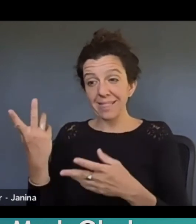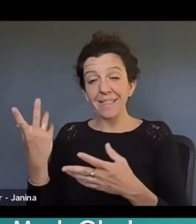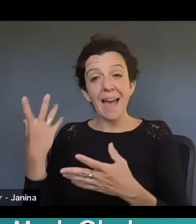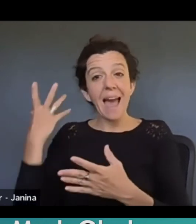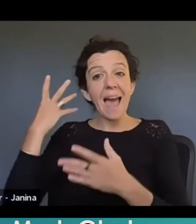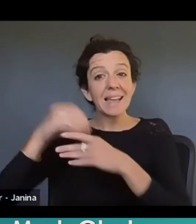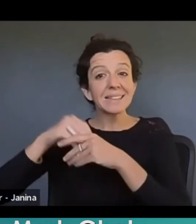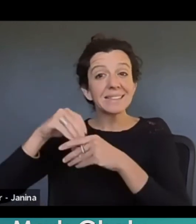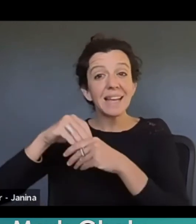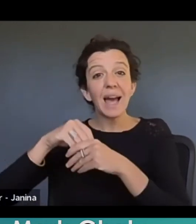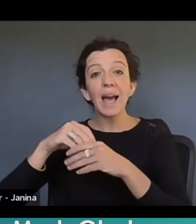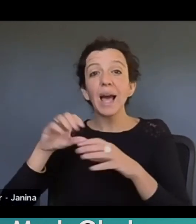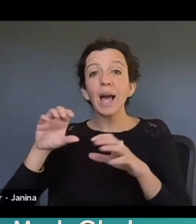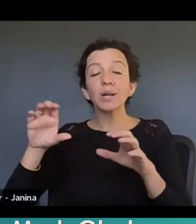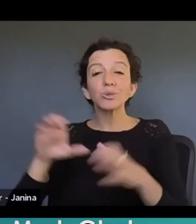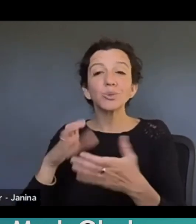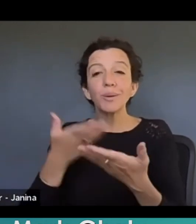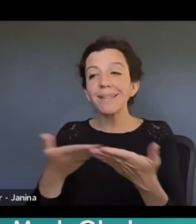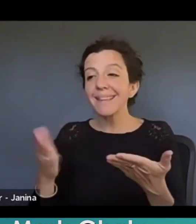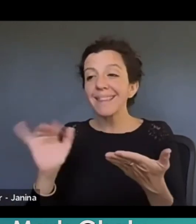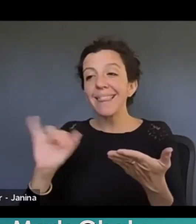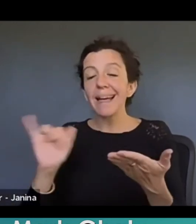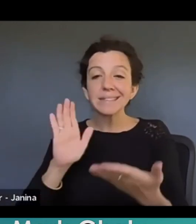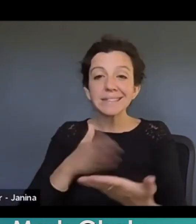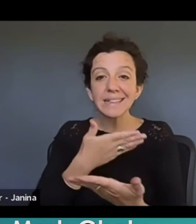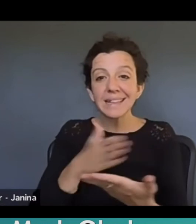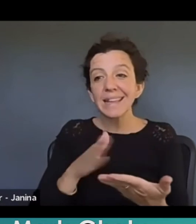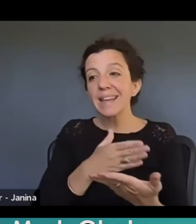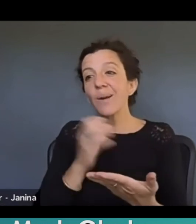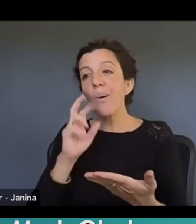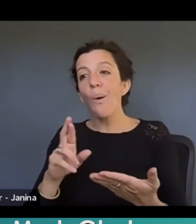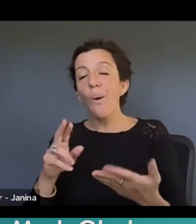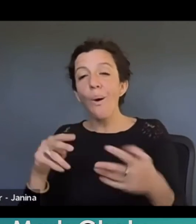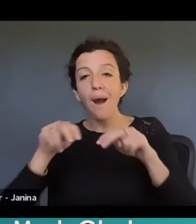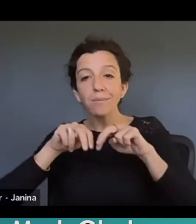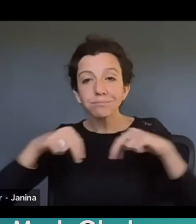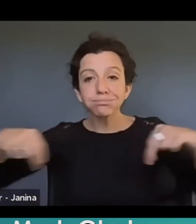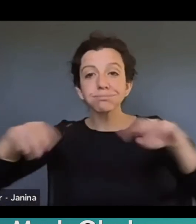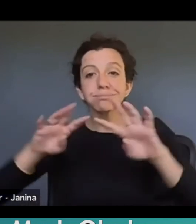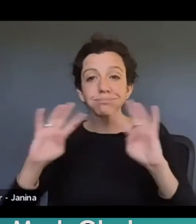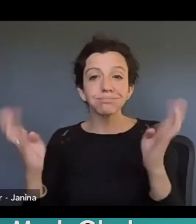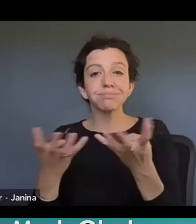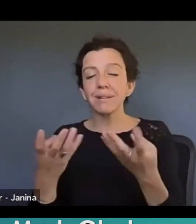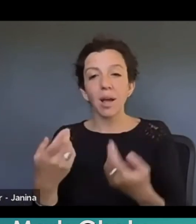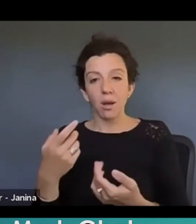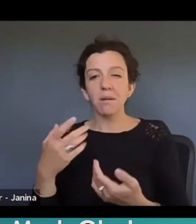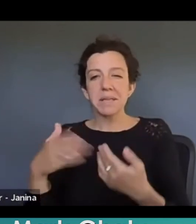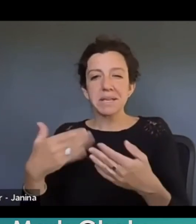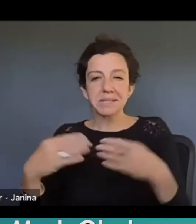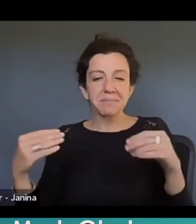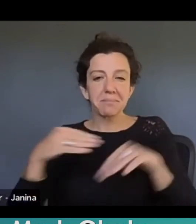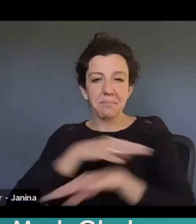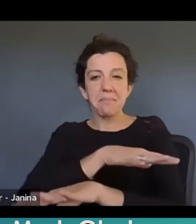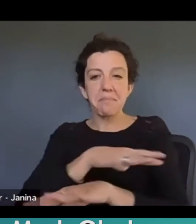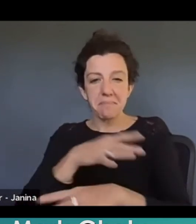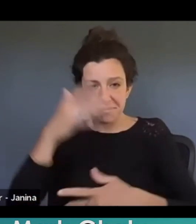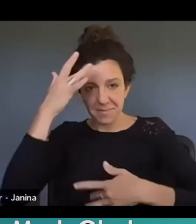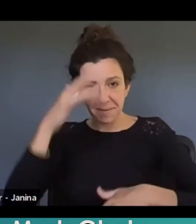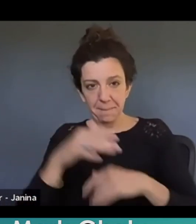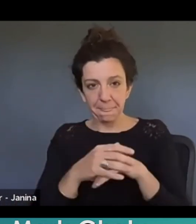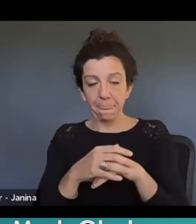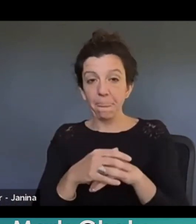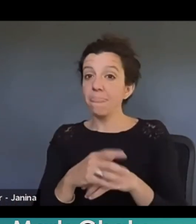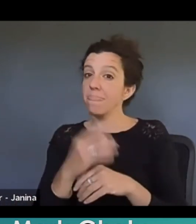singing and things that we all enjoy to do at our summer camps. That the use, again, I'll just remind you, the use of